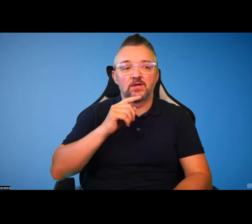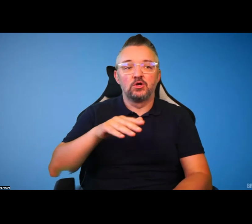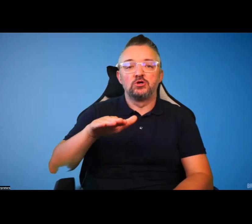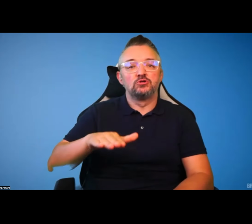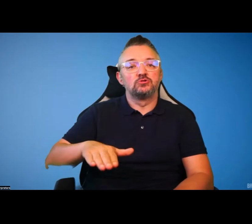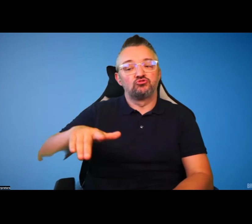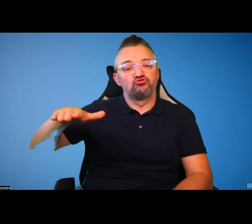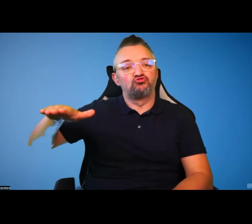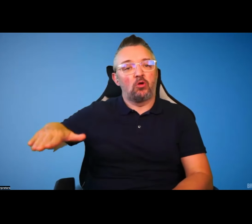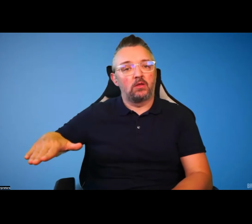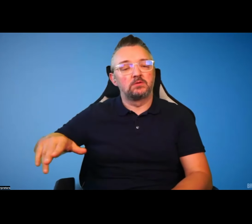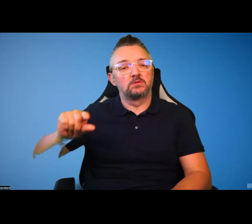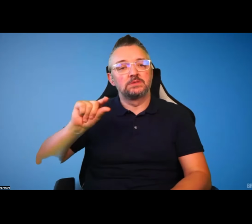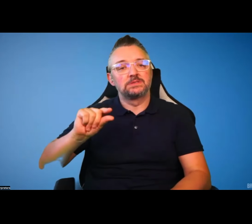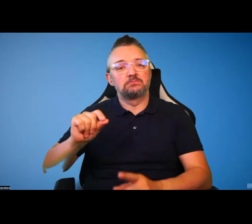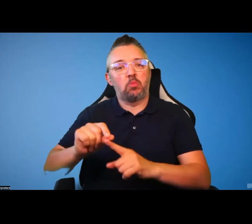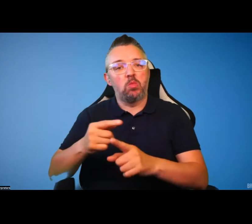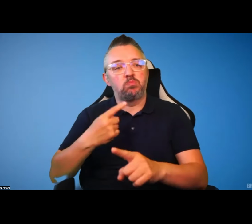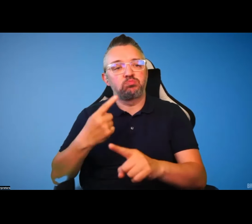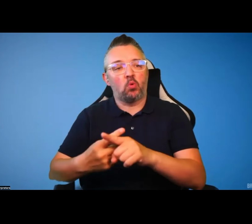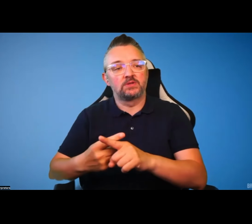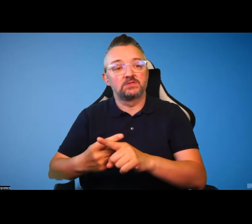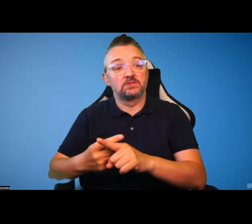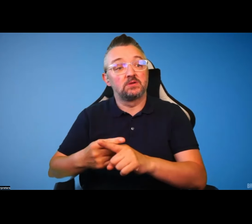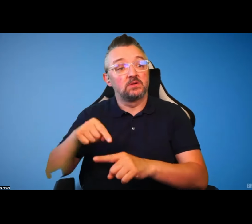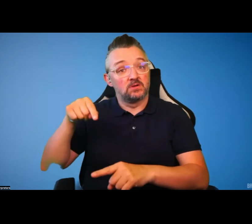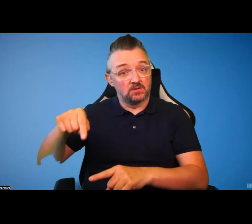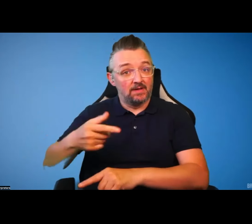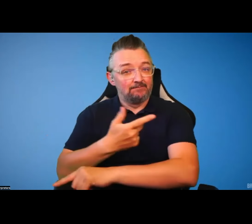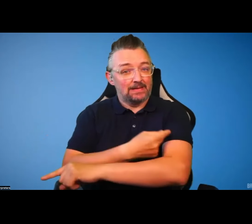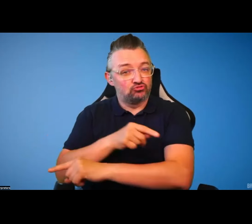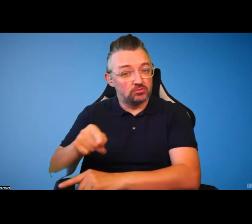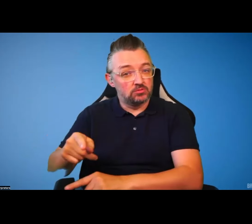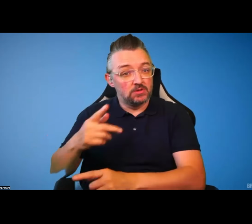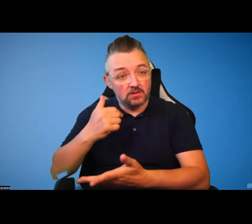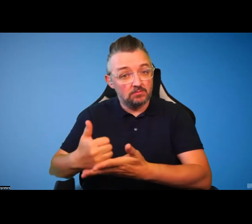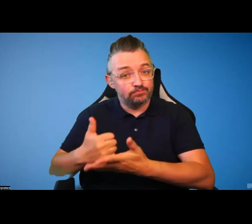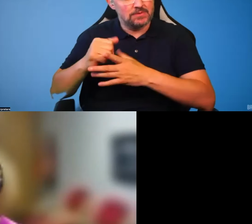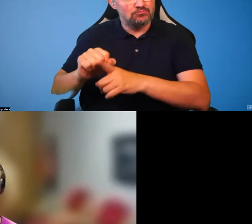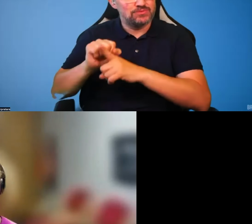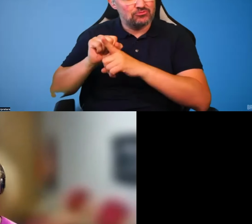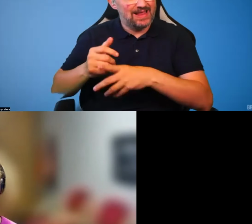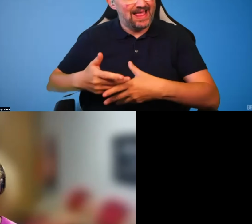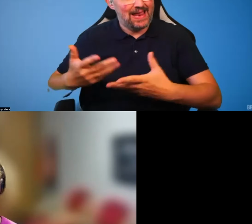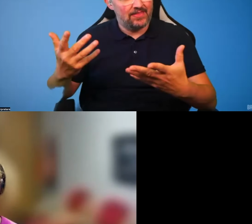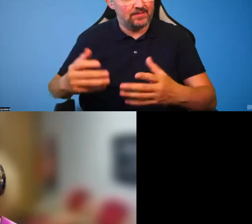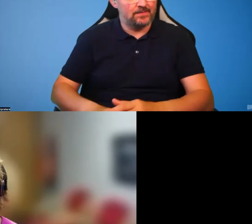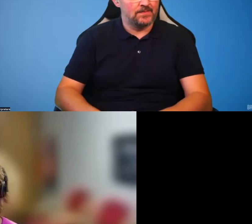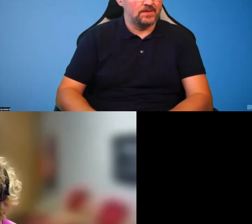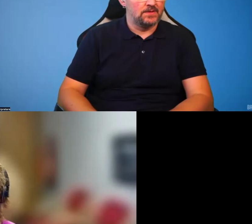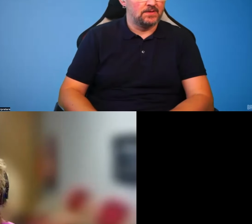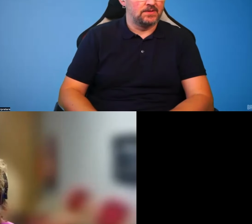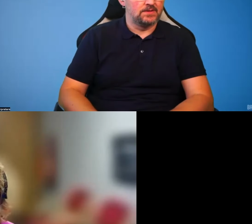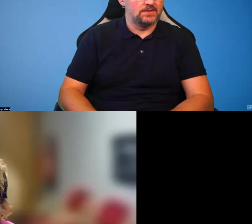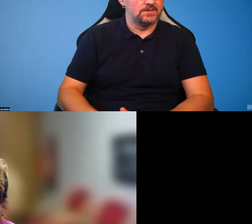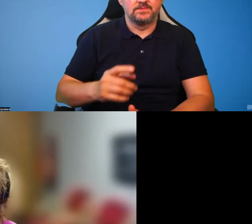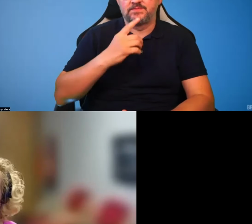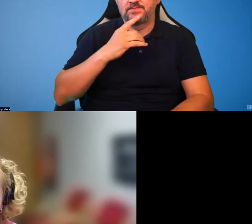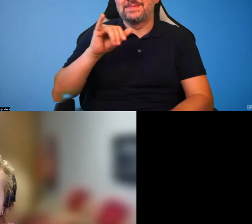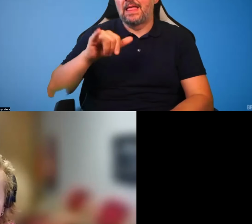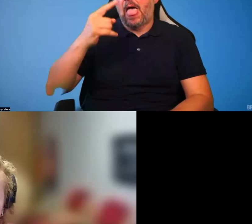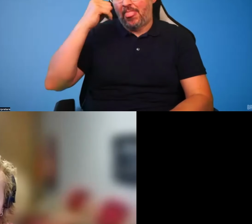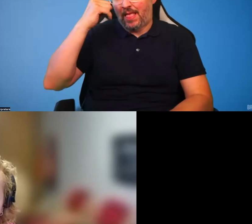smallpox vaccination, Daniela touched on this very briefly. Does it offer any protection? Yeah, we think it